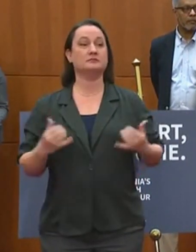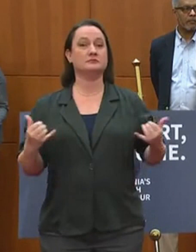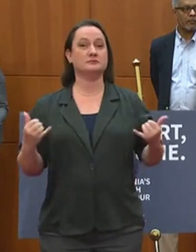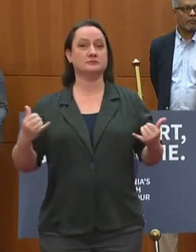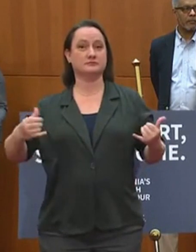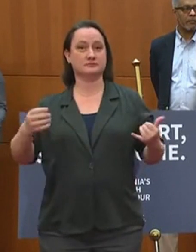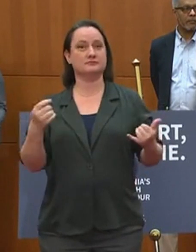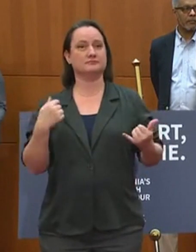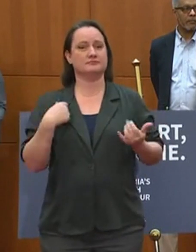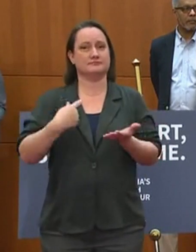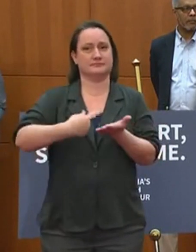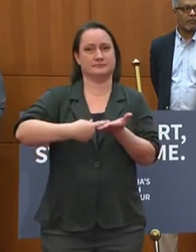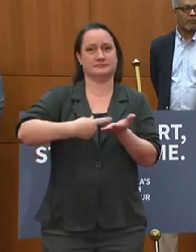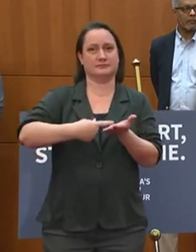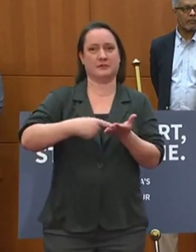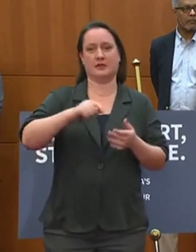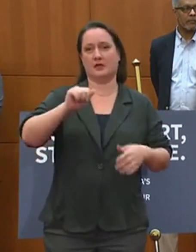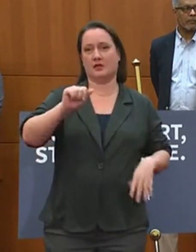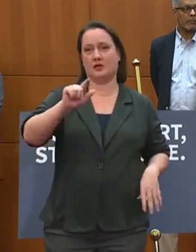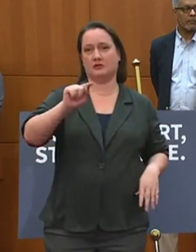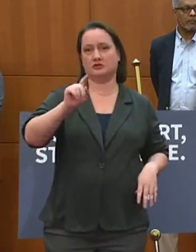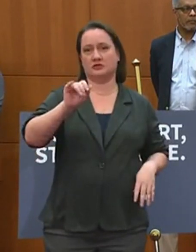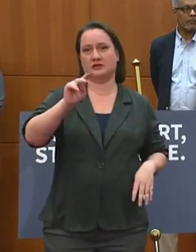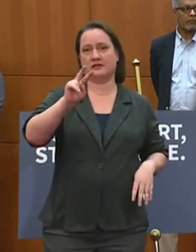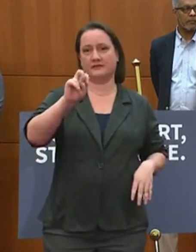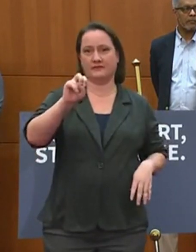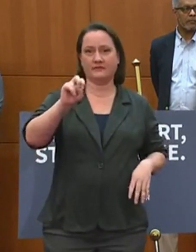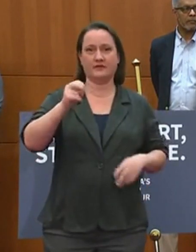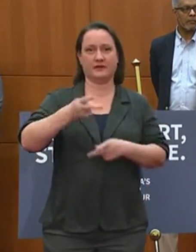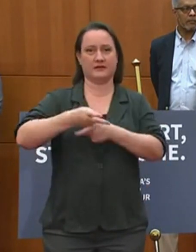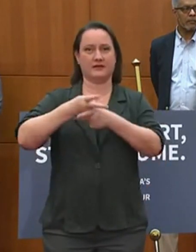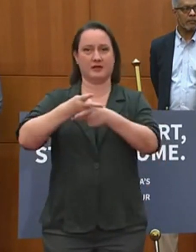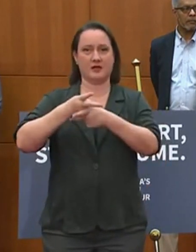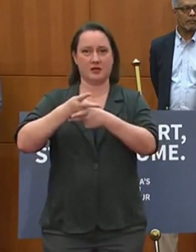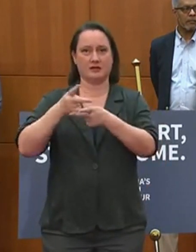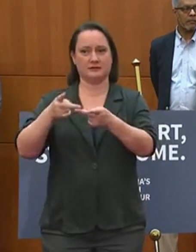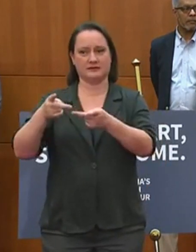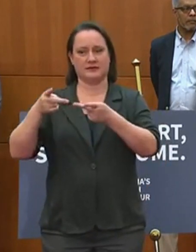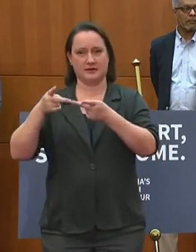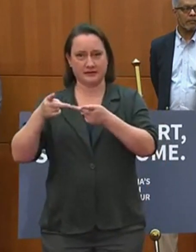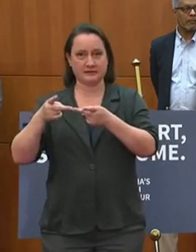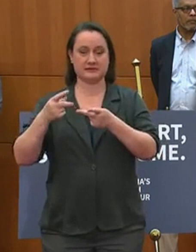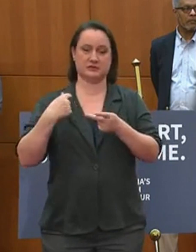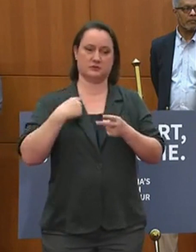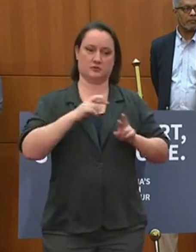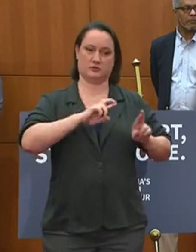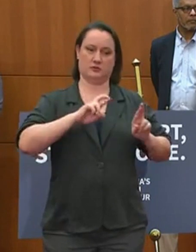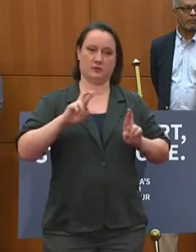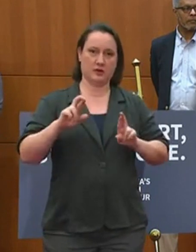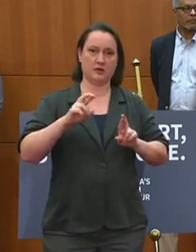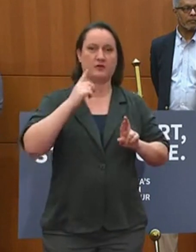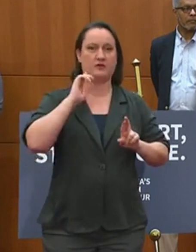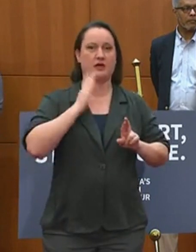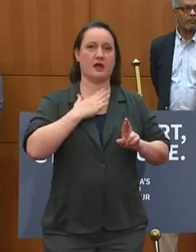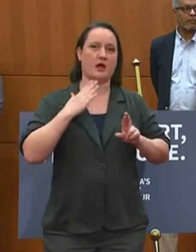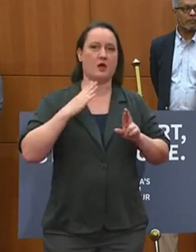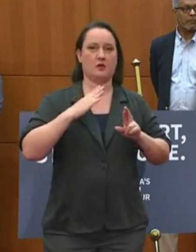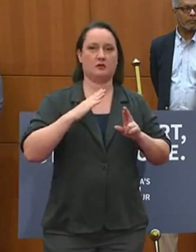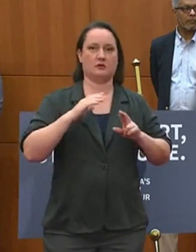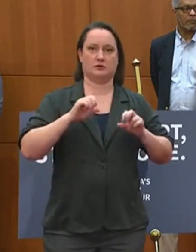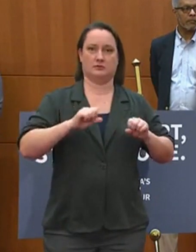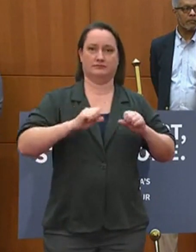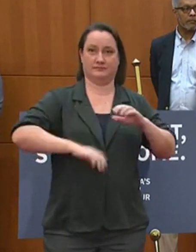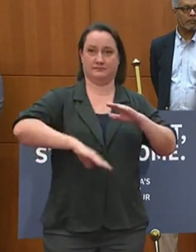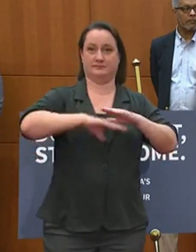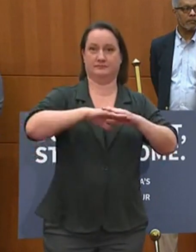about alternative care sites as we prepare for our surge capacity, personal protective equipment,